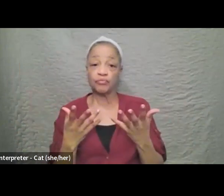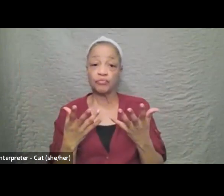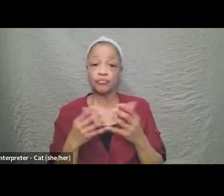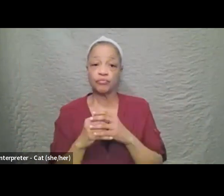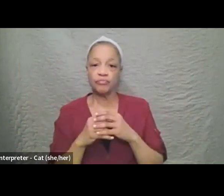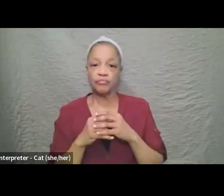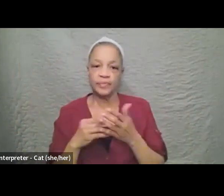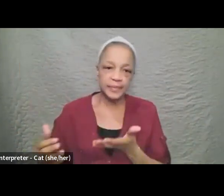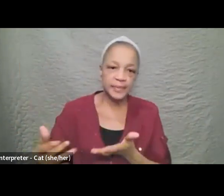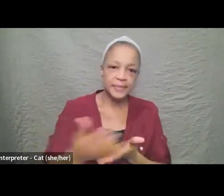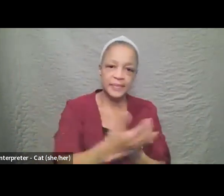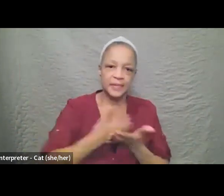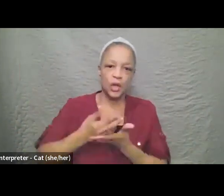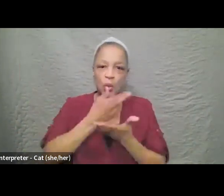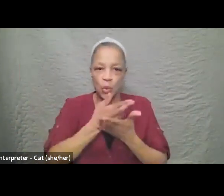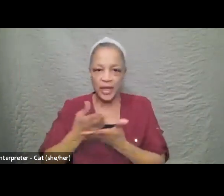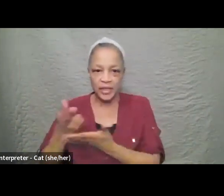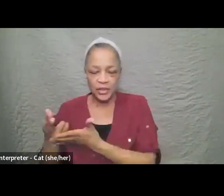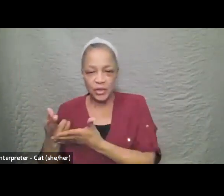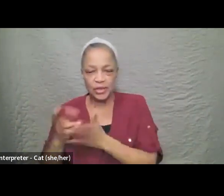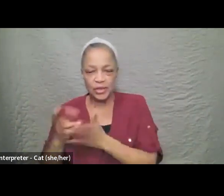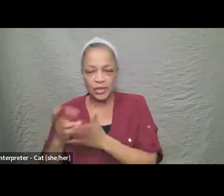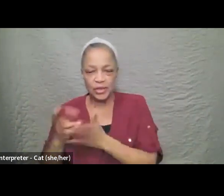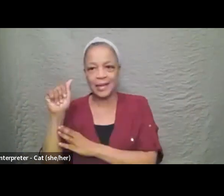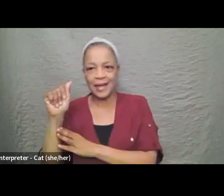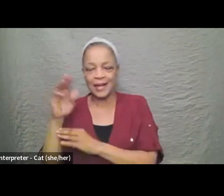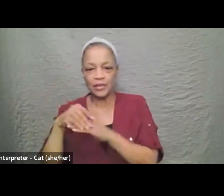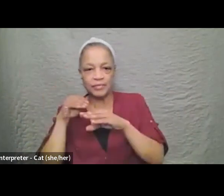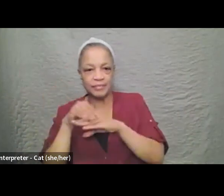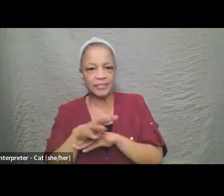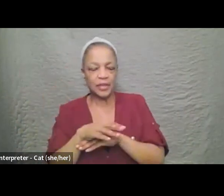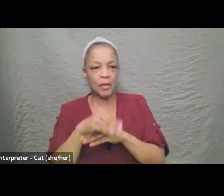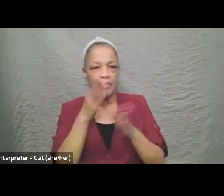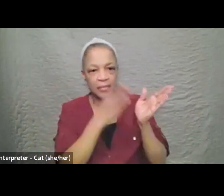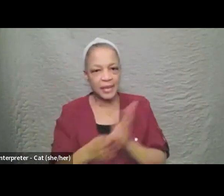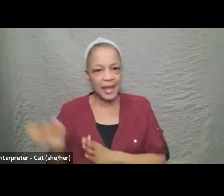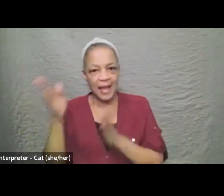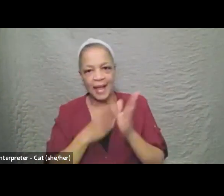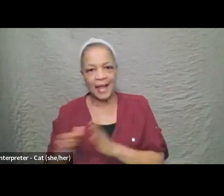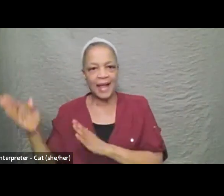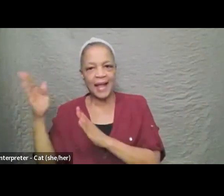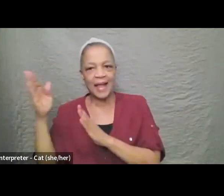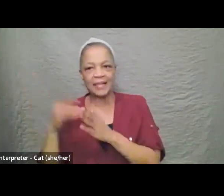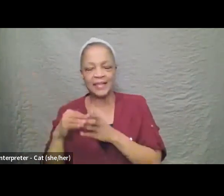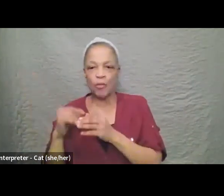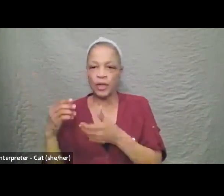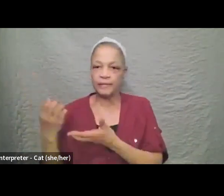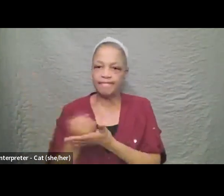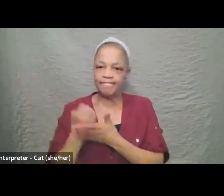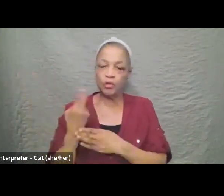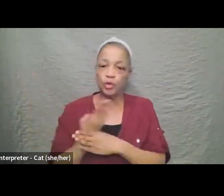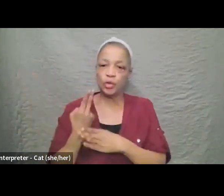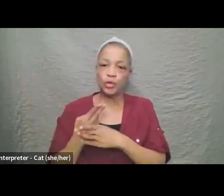gathering research findings and data to inform strategic plans that can be leveraged to start and